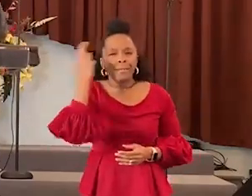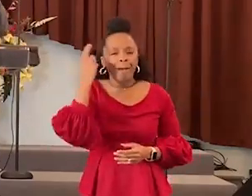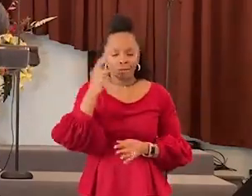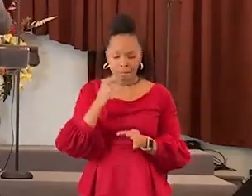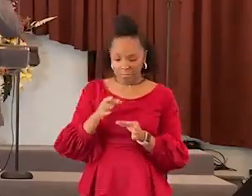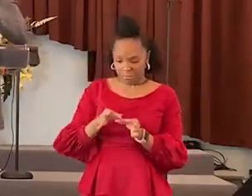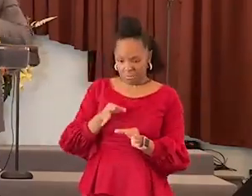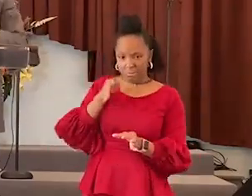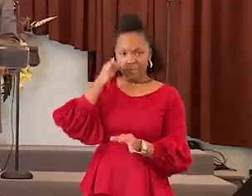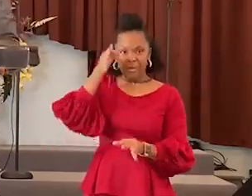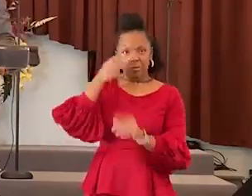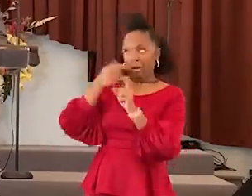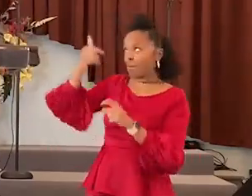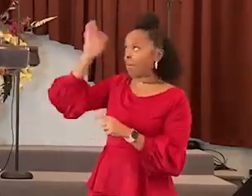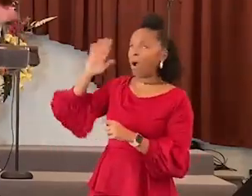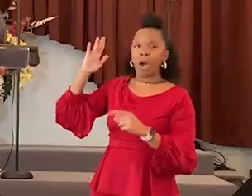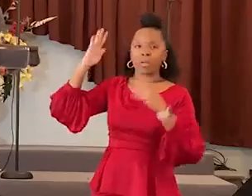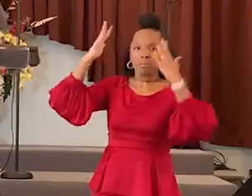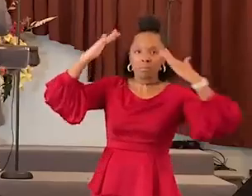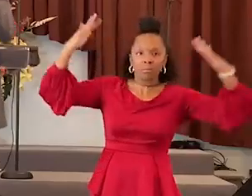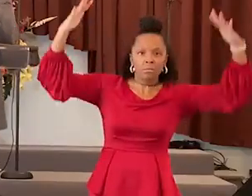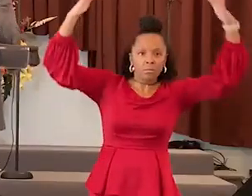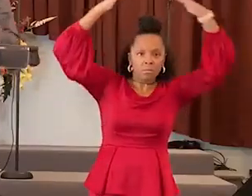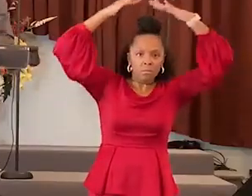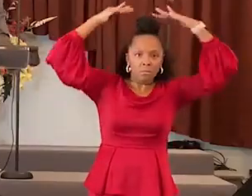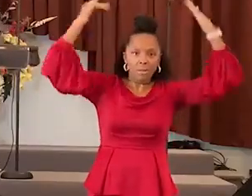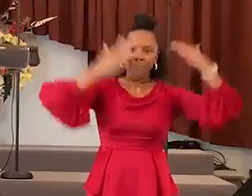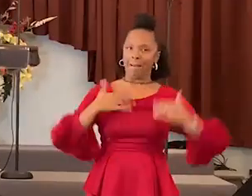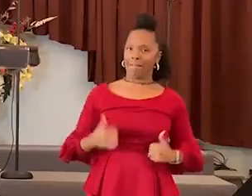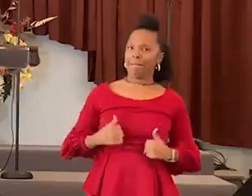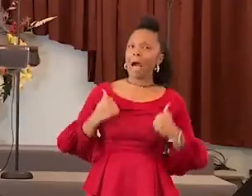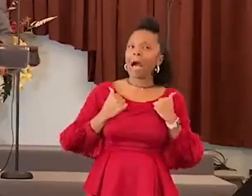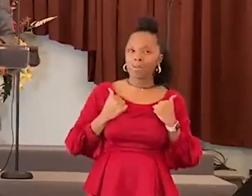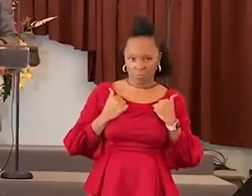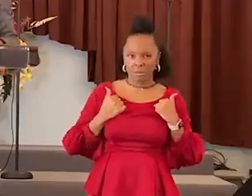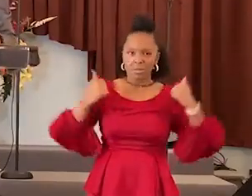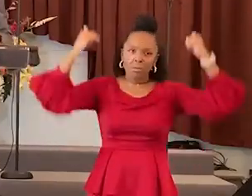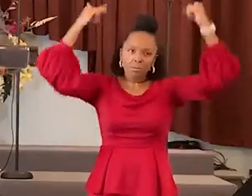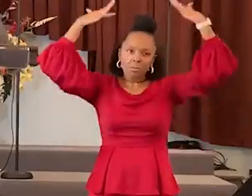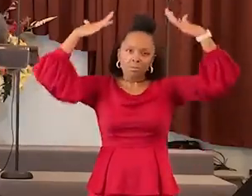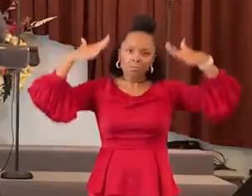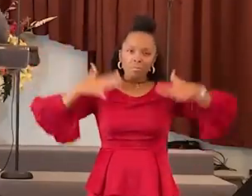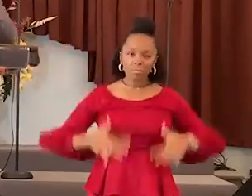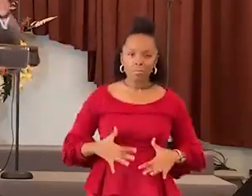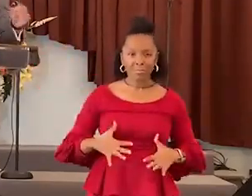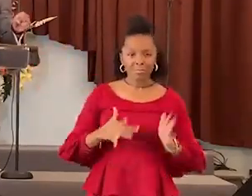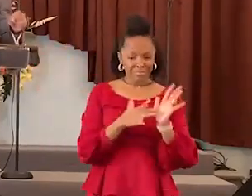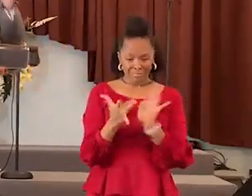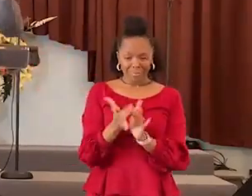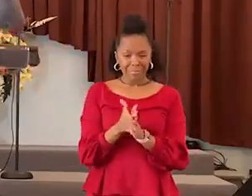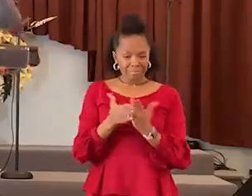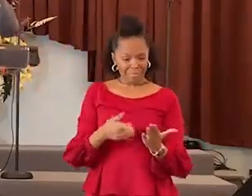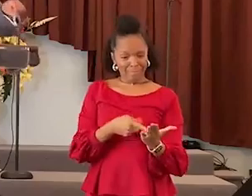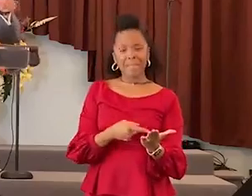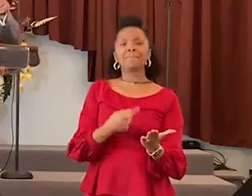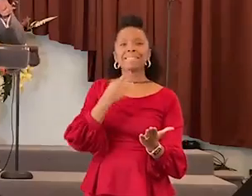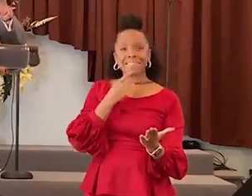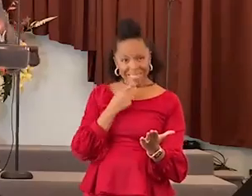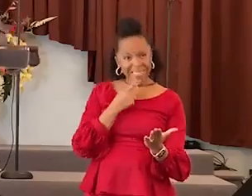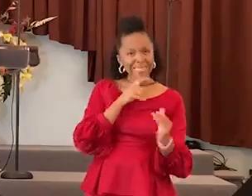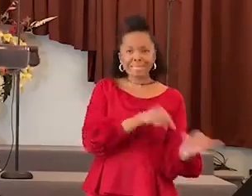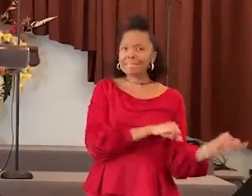is just hovering over my life? He's resting over my life. I like the Bible when it says, like the dew in the morning, gently